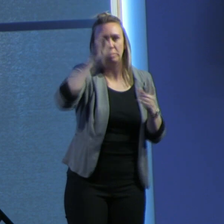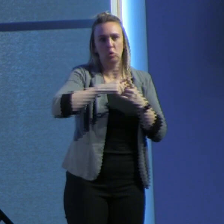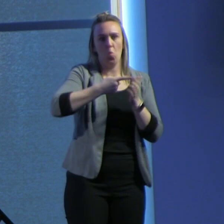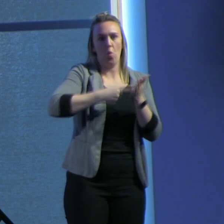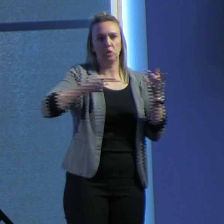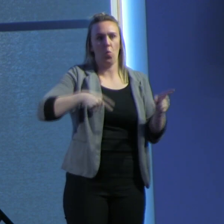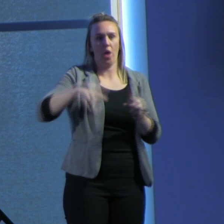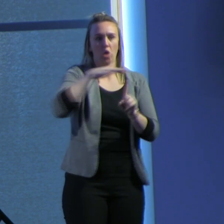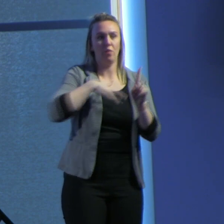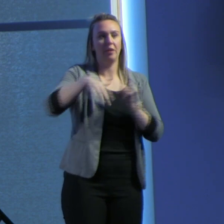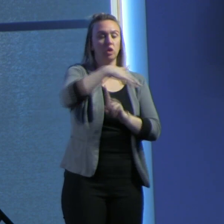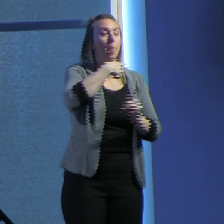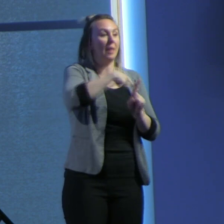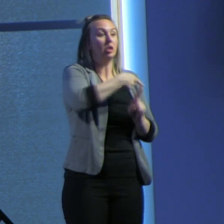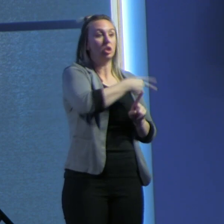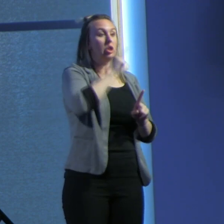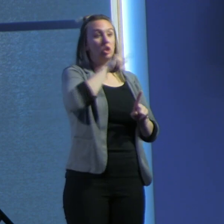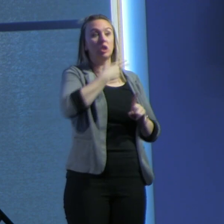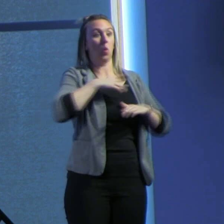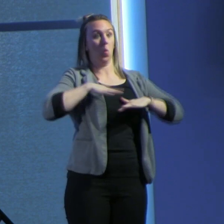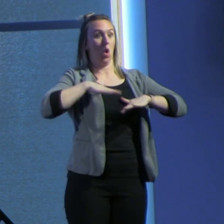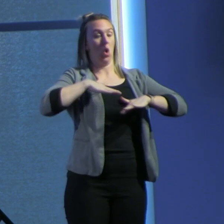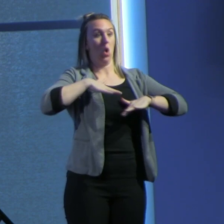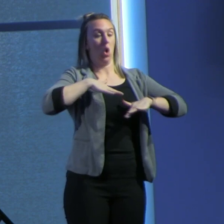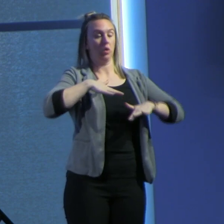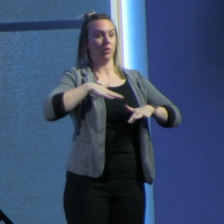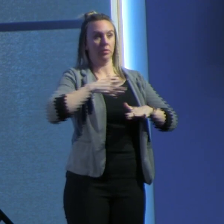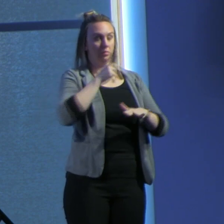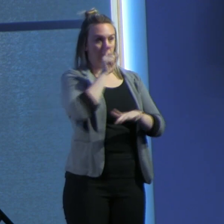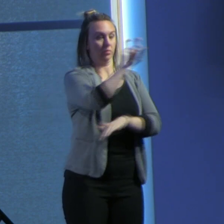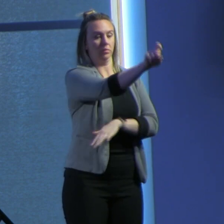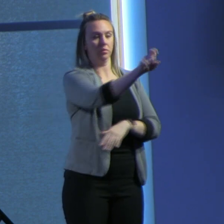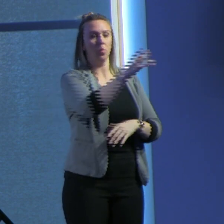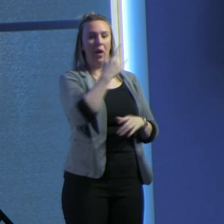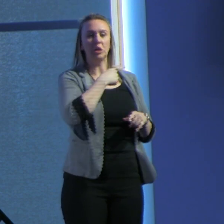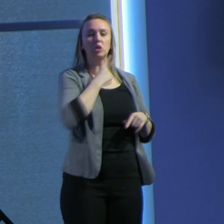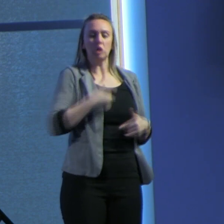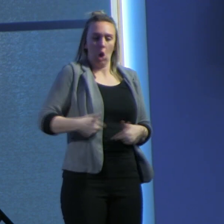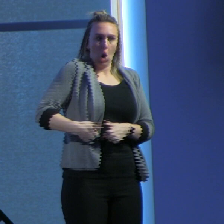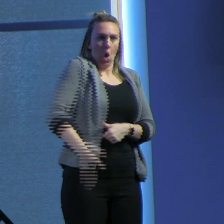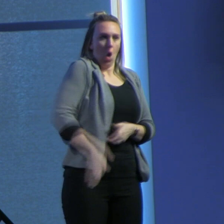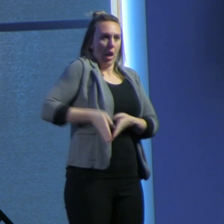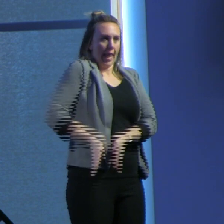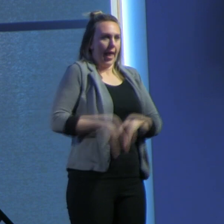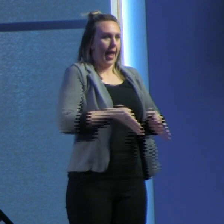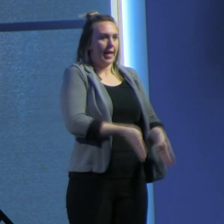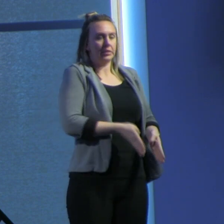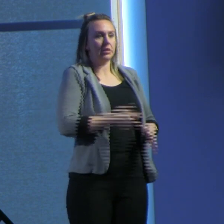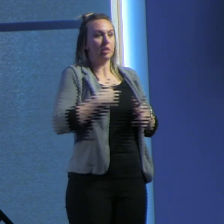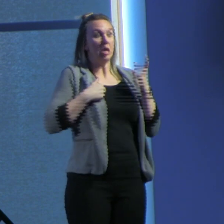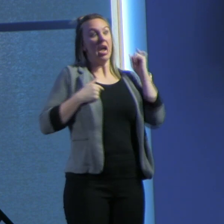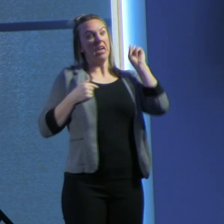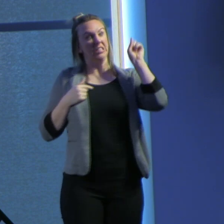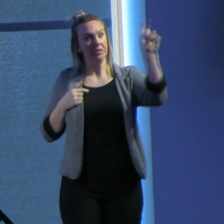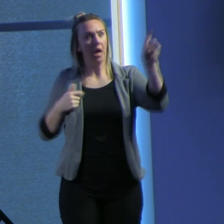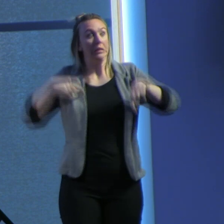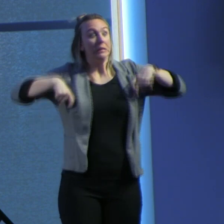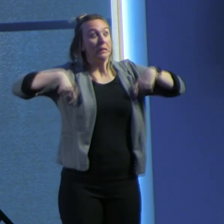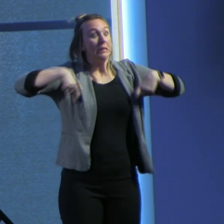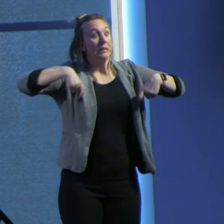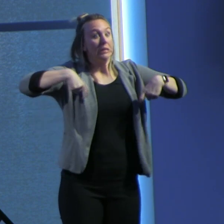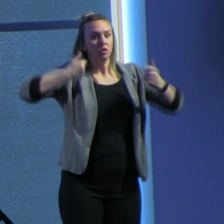walks at this breakneck speed that we would get into fights over because she has really long legs, and I had a hard time catching up with her a